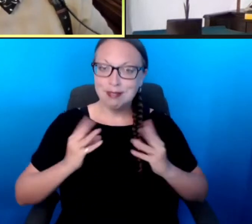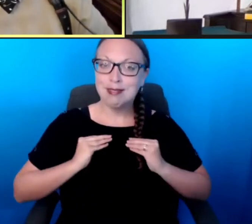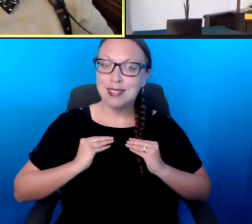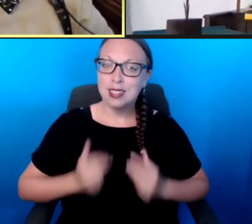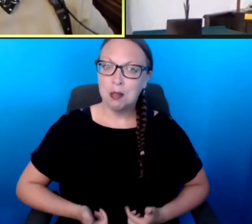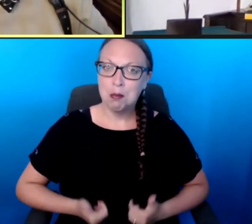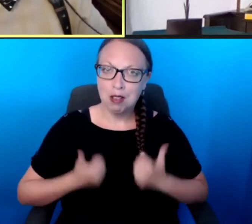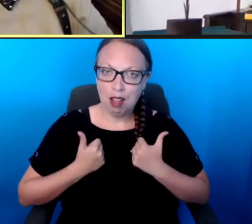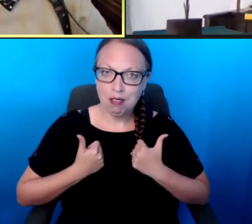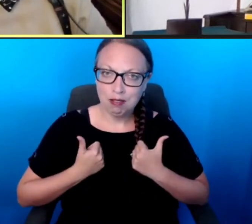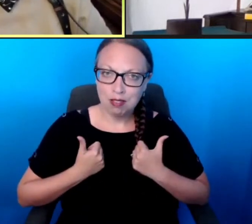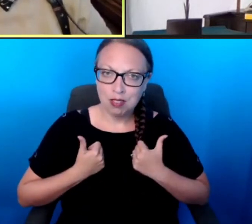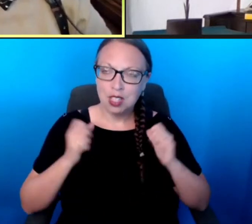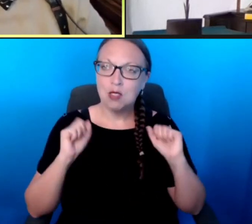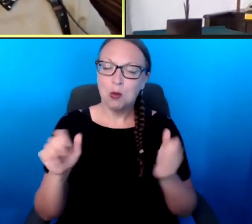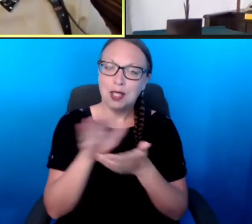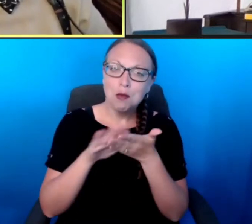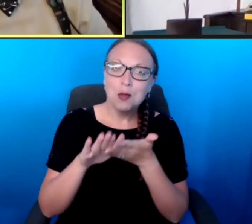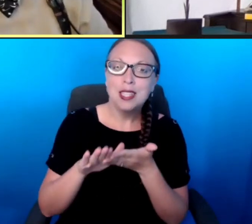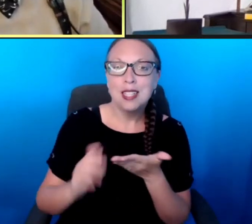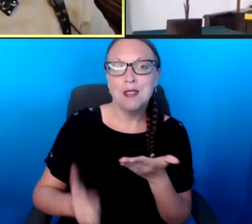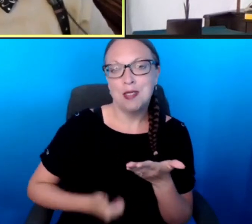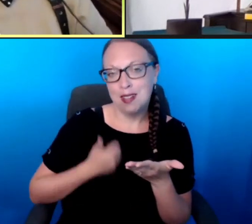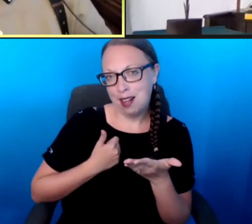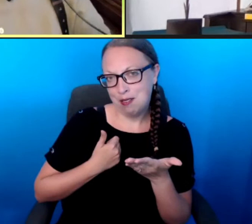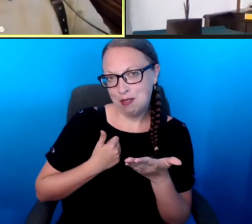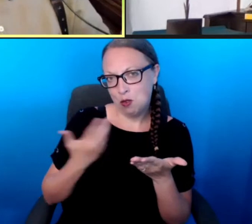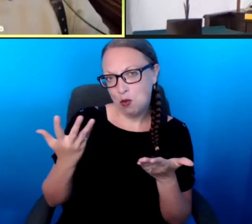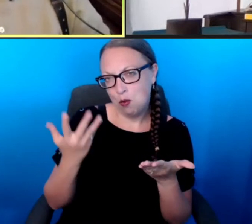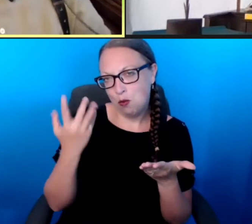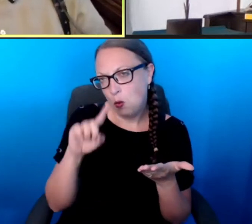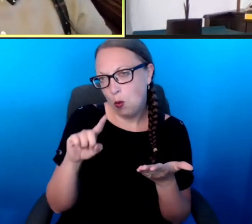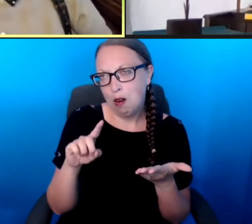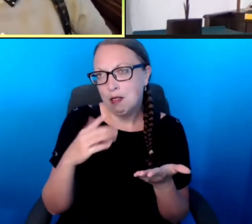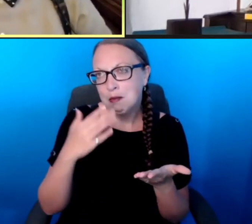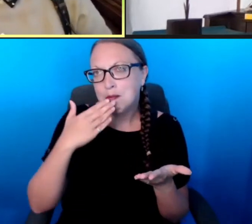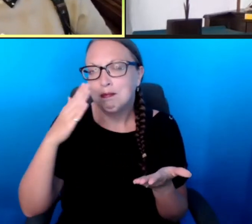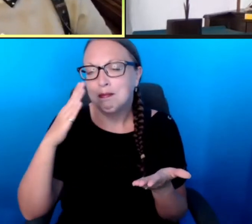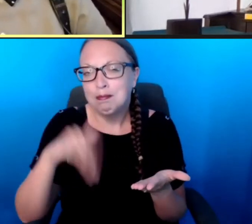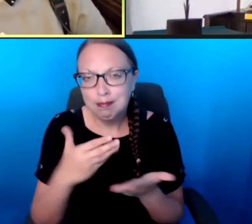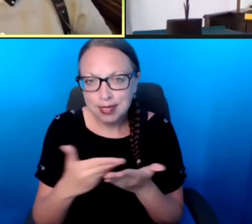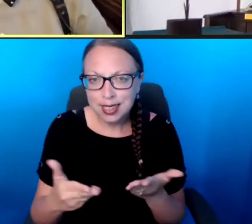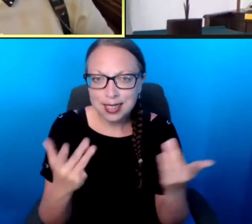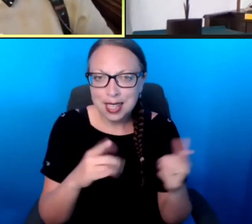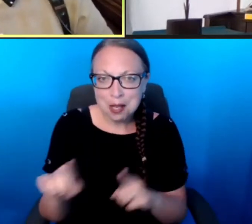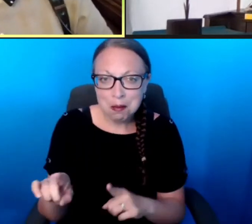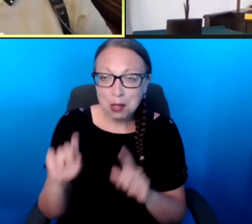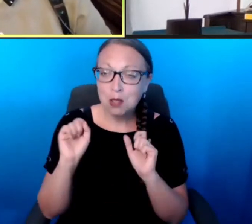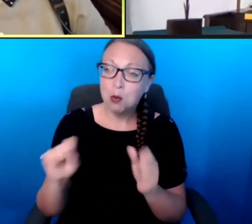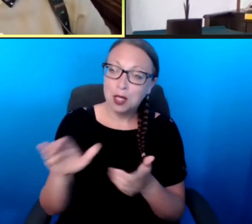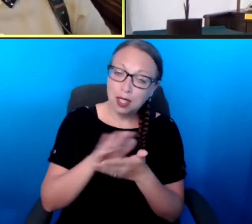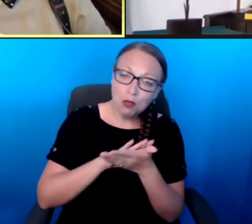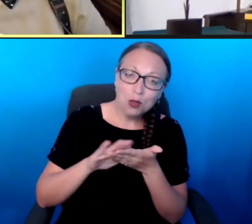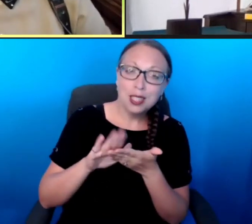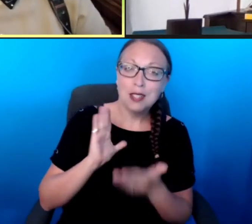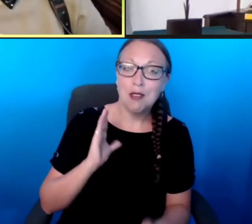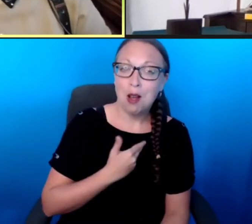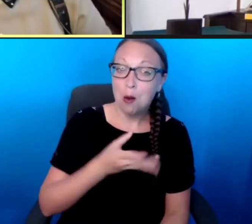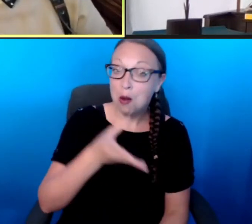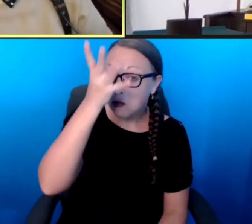can forgive life for what happens, if we can forgive our fathers, and if we can forgive